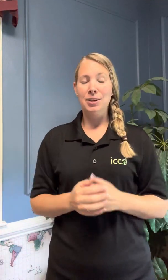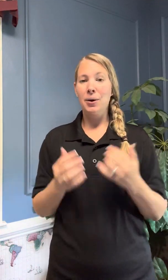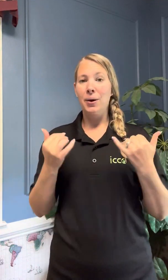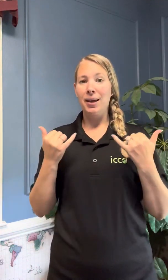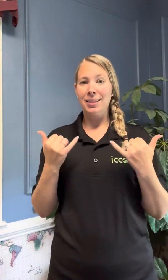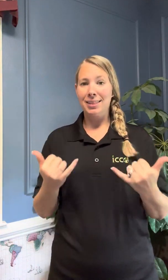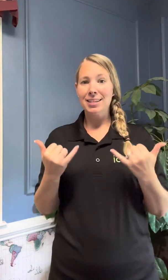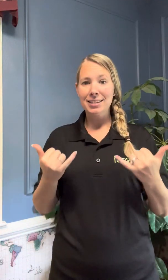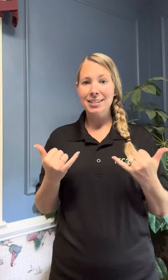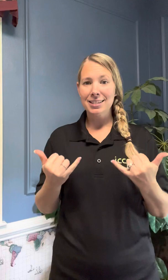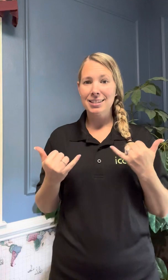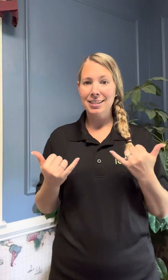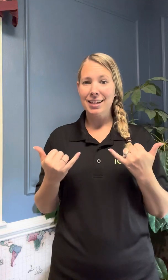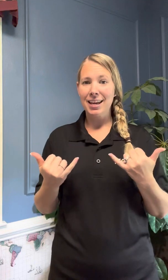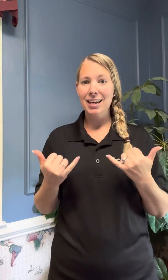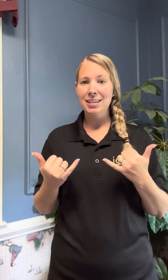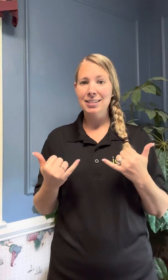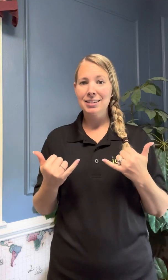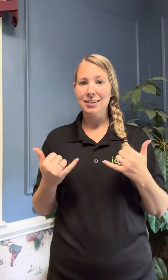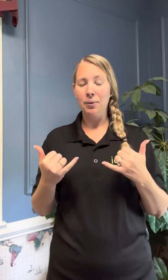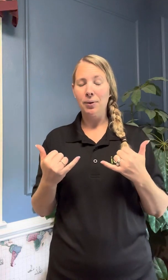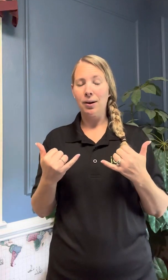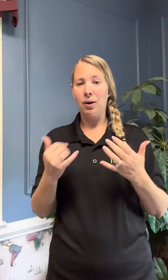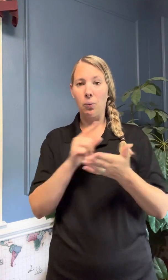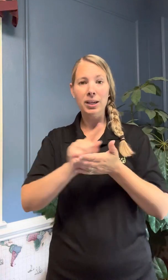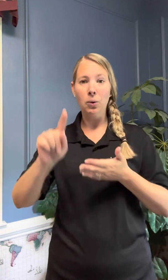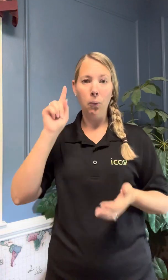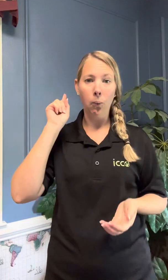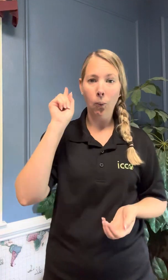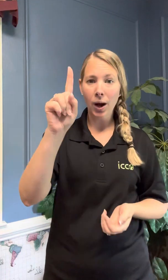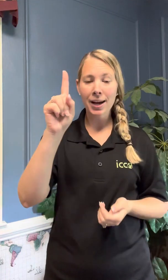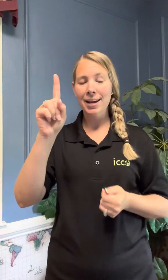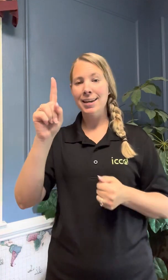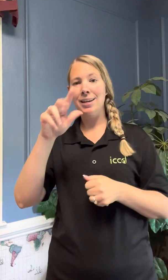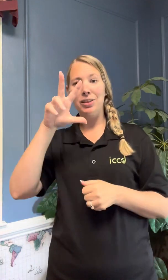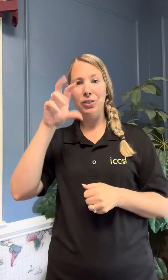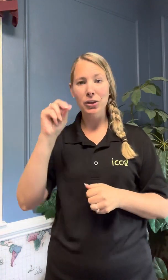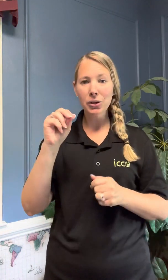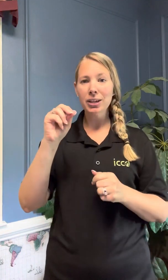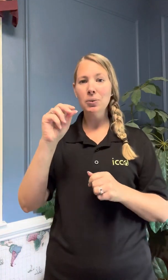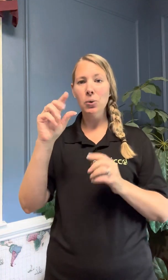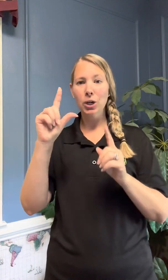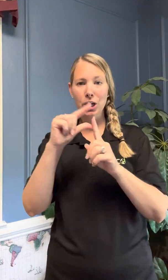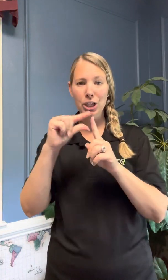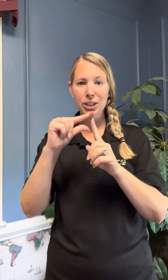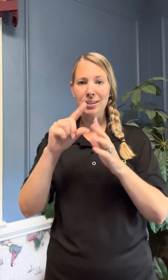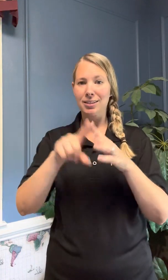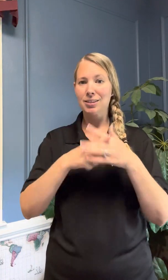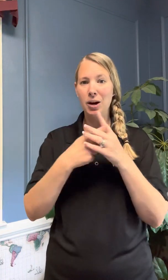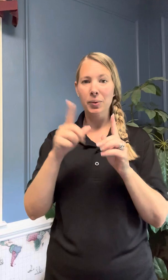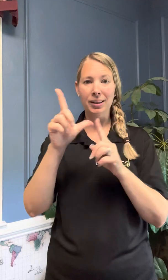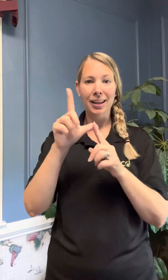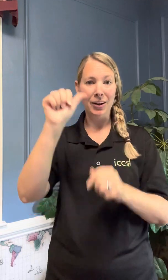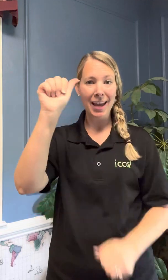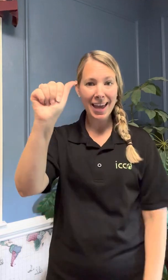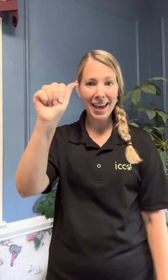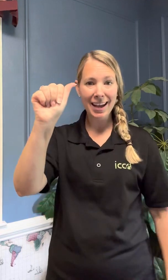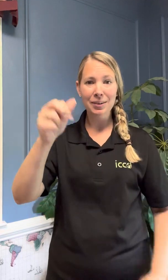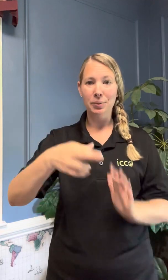So this is today's week 1, 30 words that start with the letter A